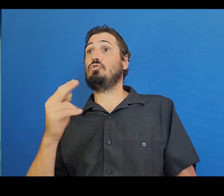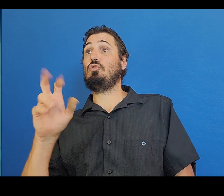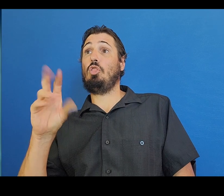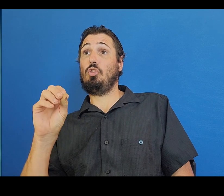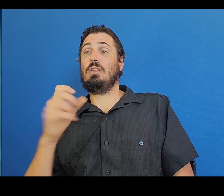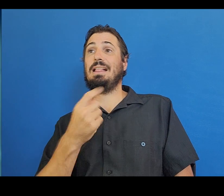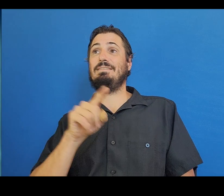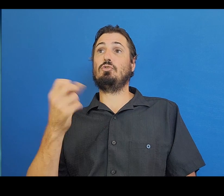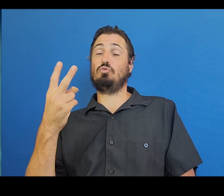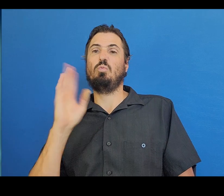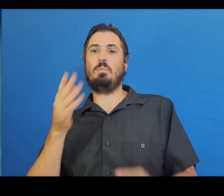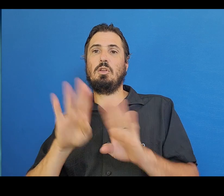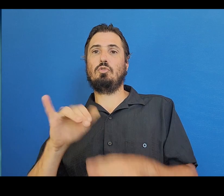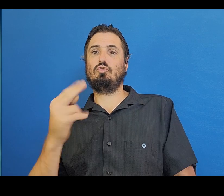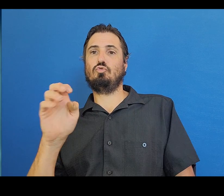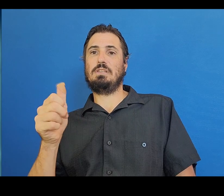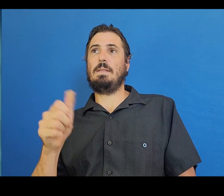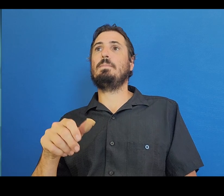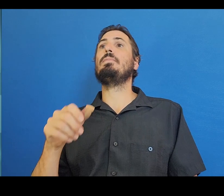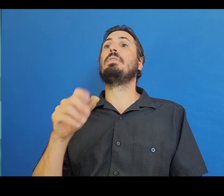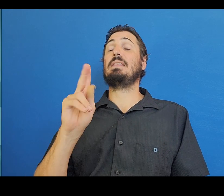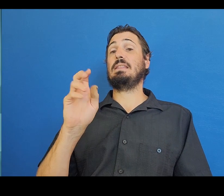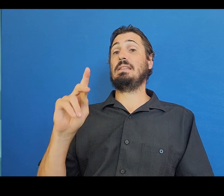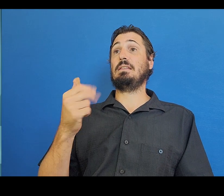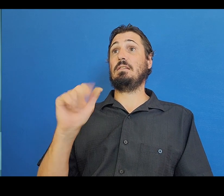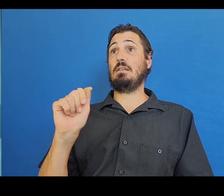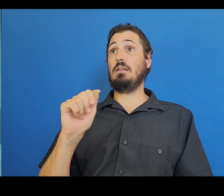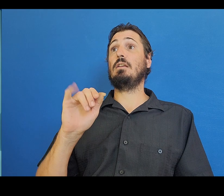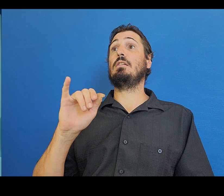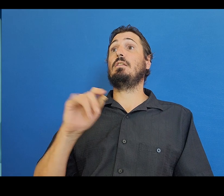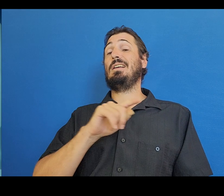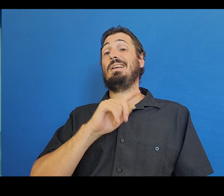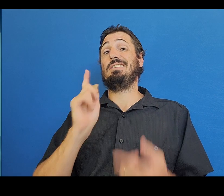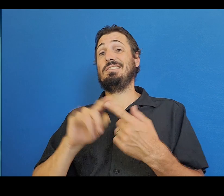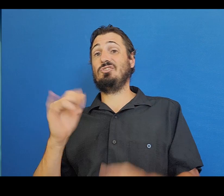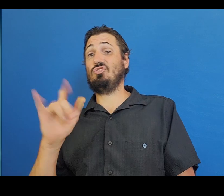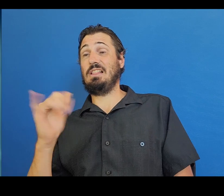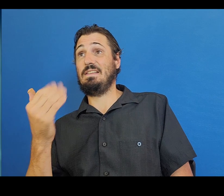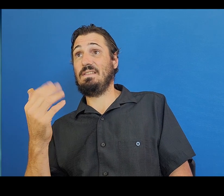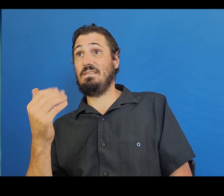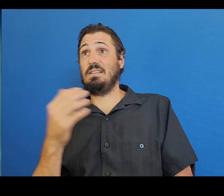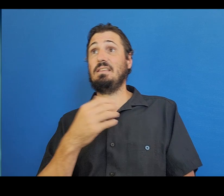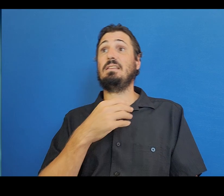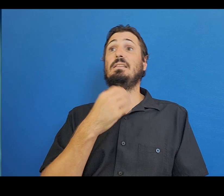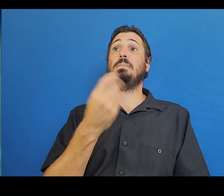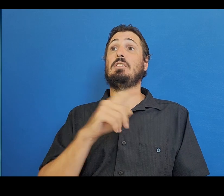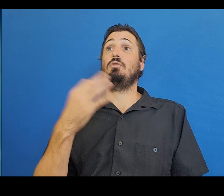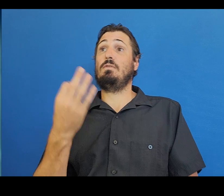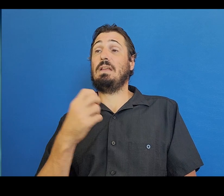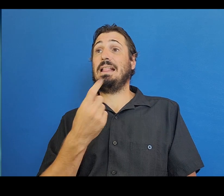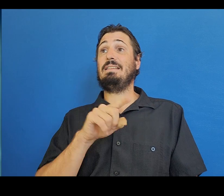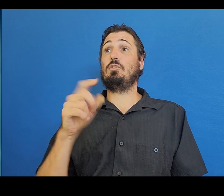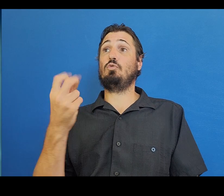to noon, and closed also on June 10th. And at Kekaha Elementary, free lunches being served July 15th, Monday through Friday,